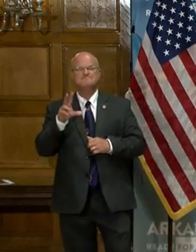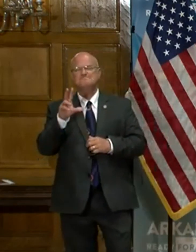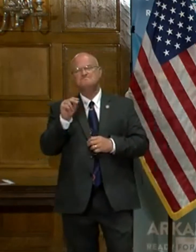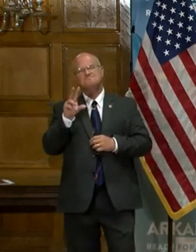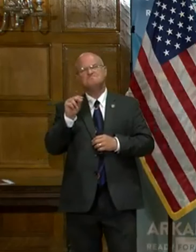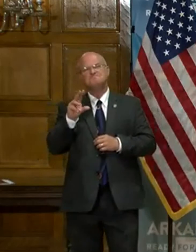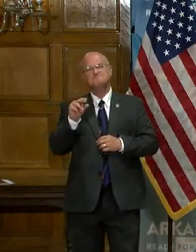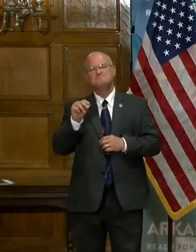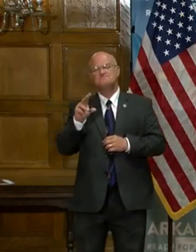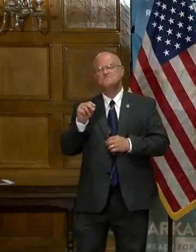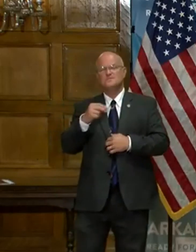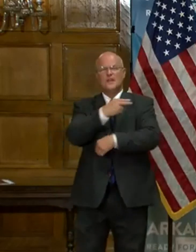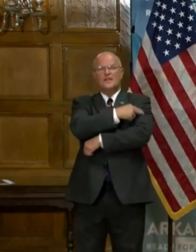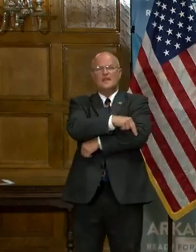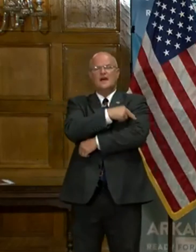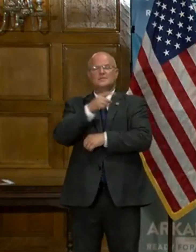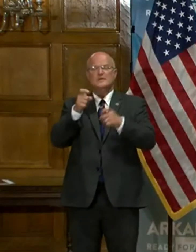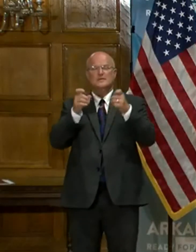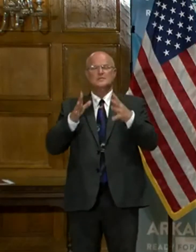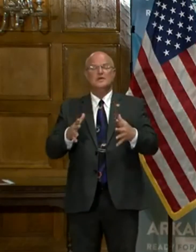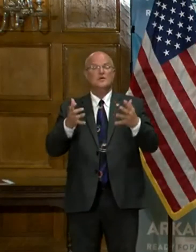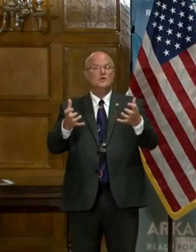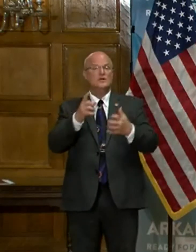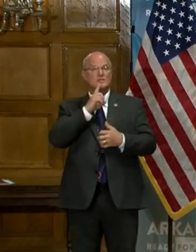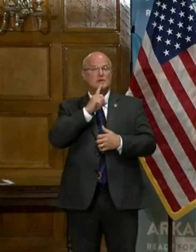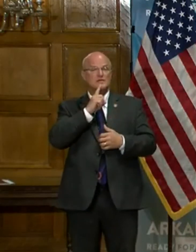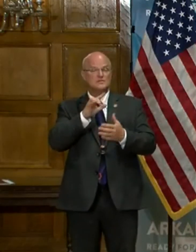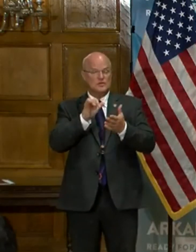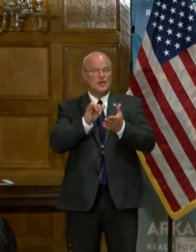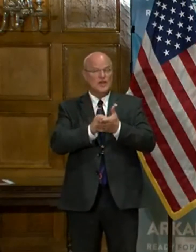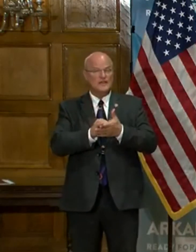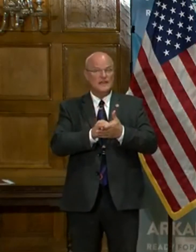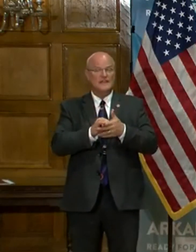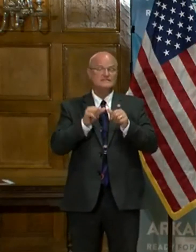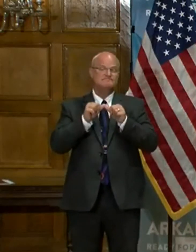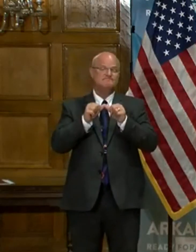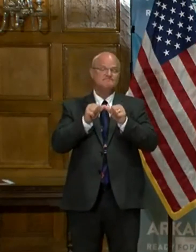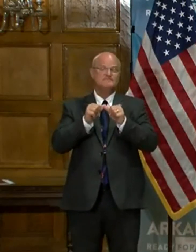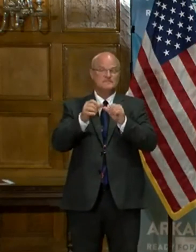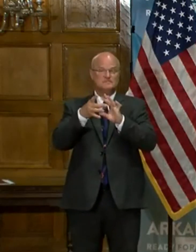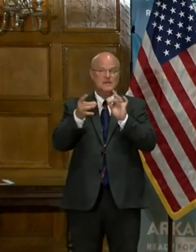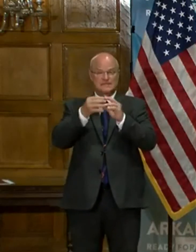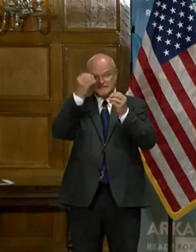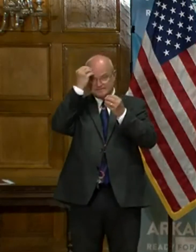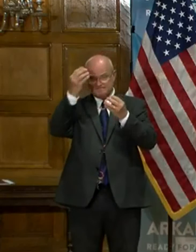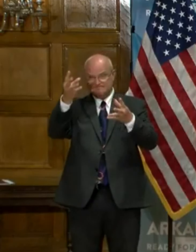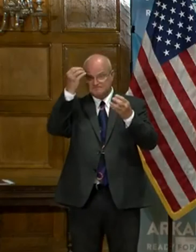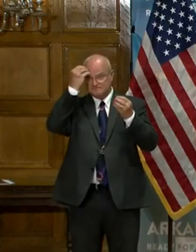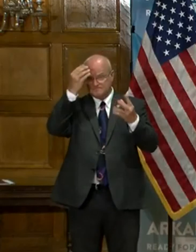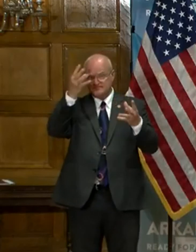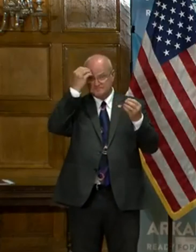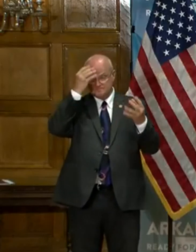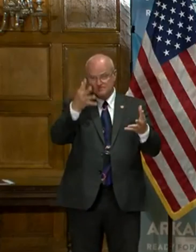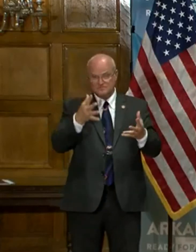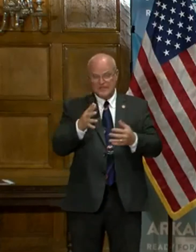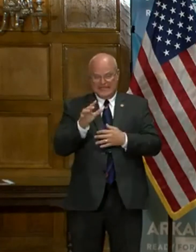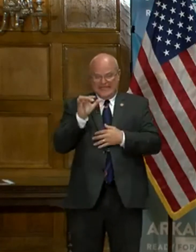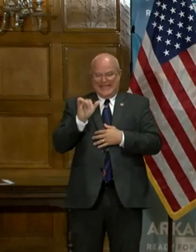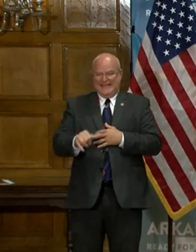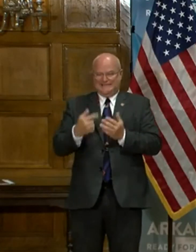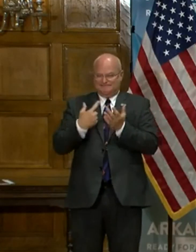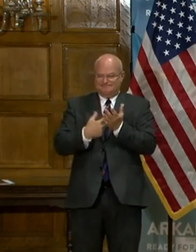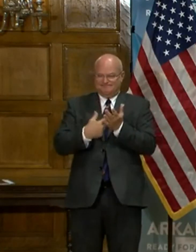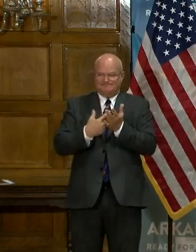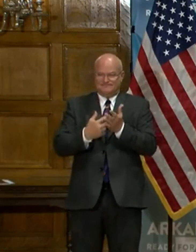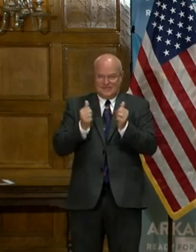No, they want to make sure that there's a consistent message out there, and that's one of the conversations we had